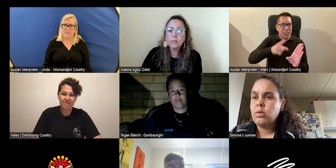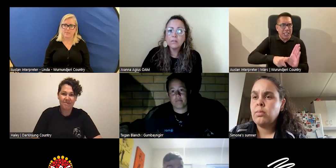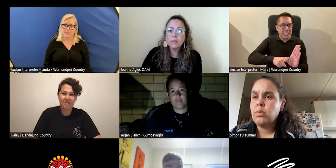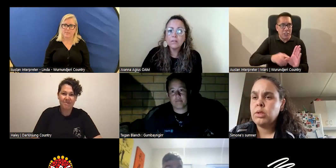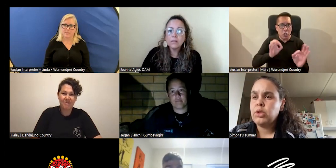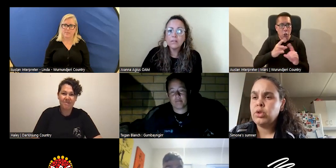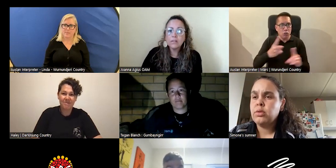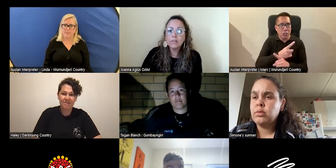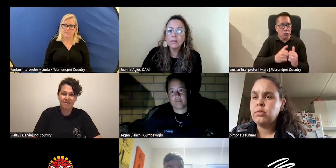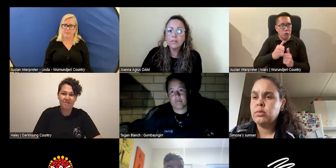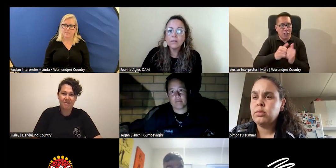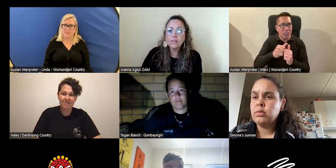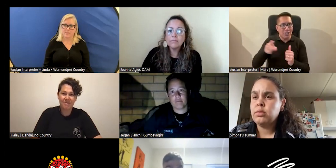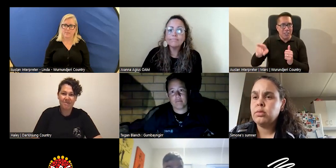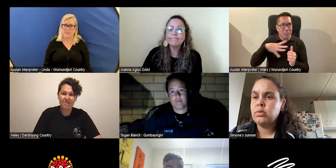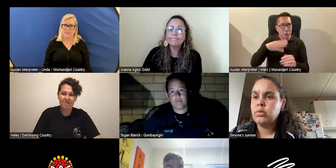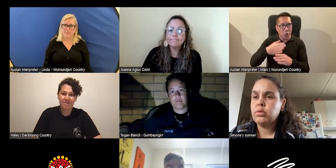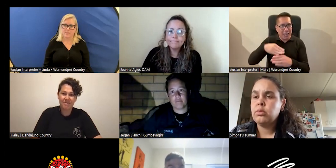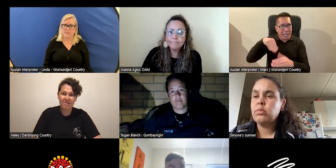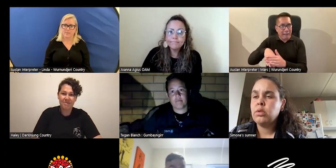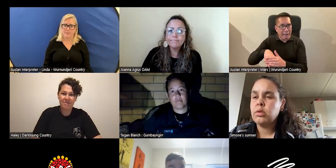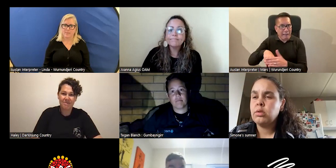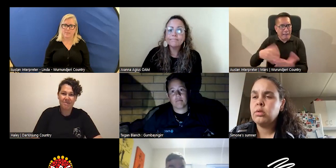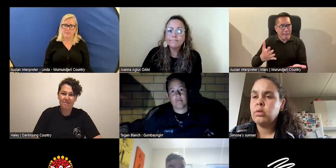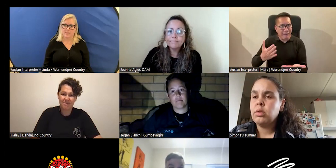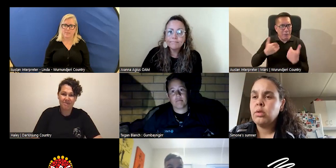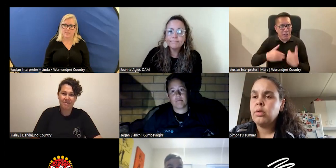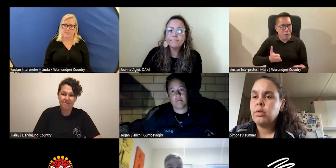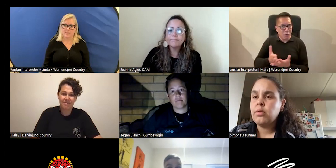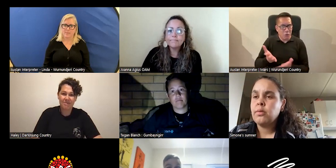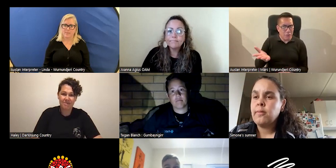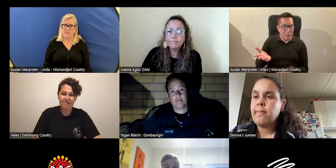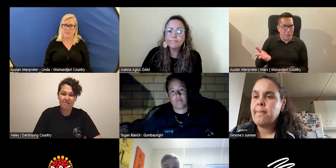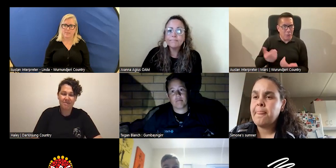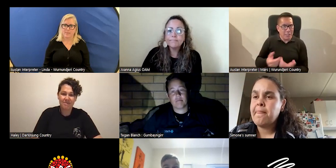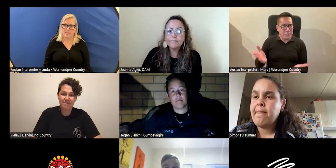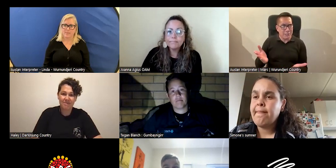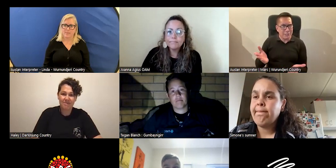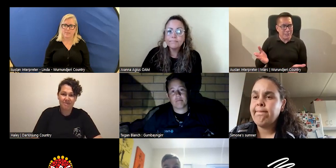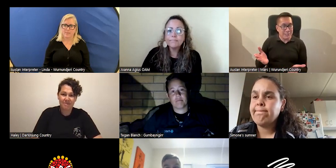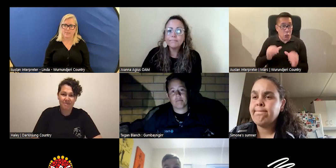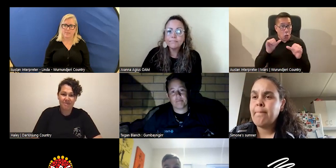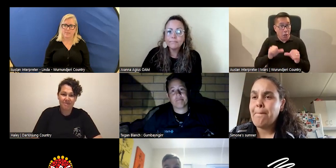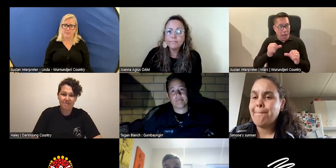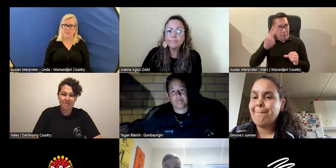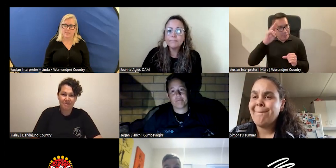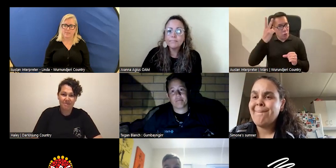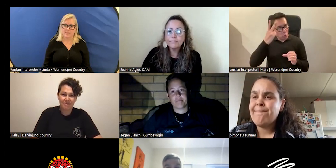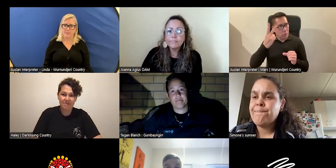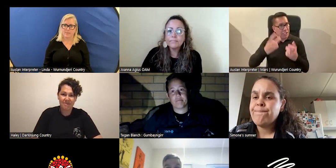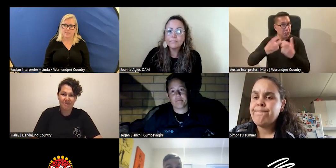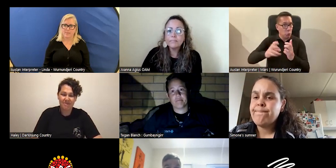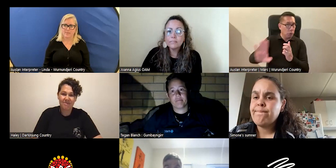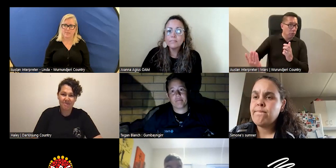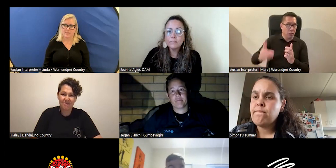no change to the structure that she's already working in, that we've already lived through. So it's okay to have a political position. That's what you